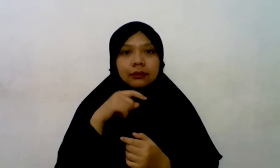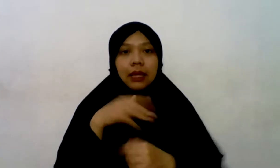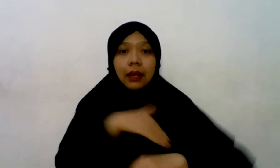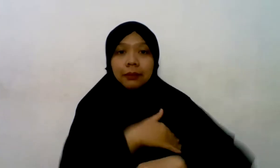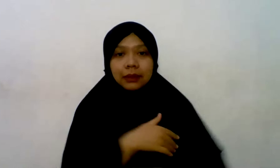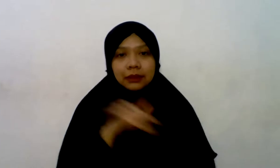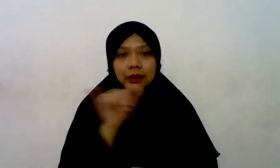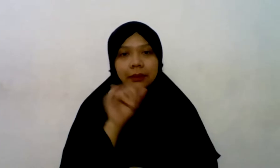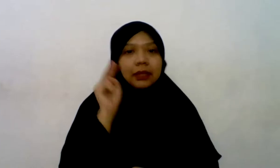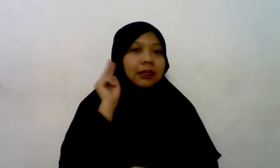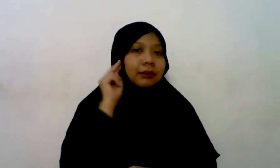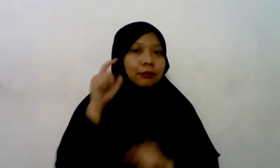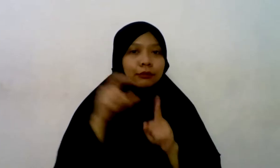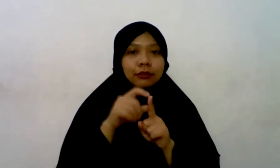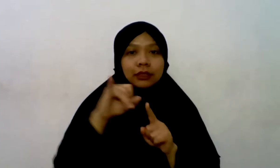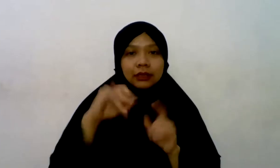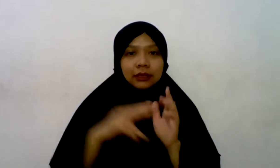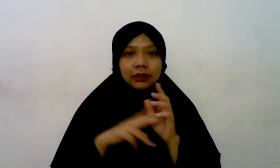to